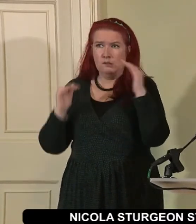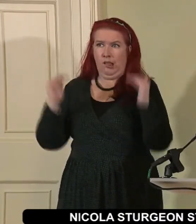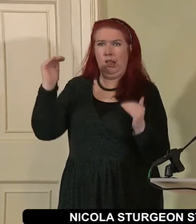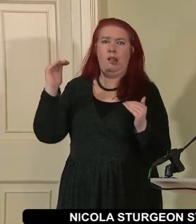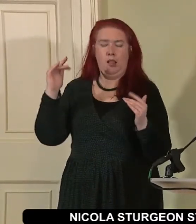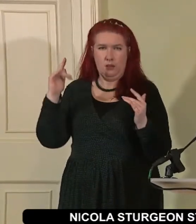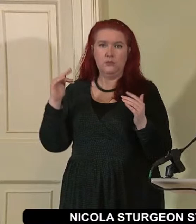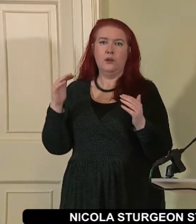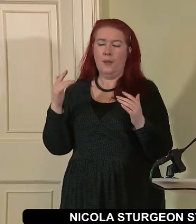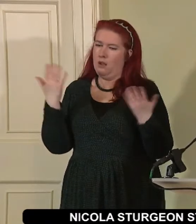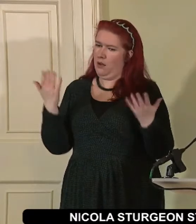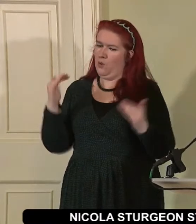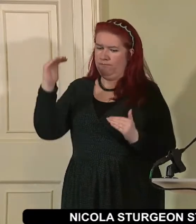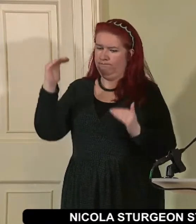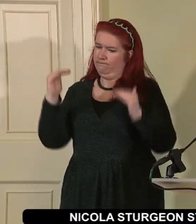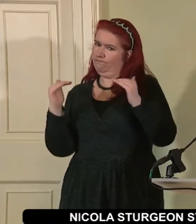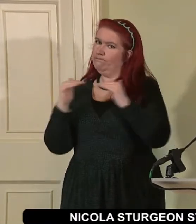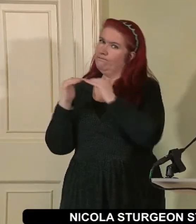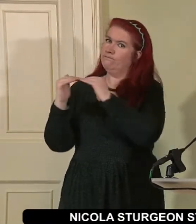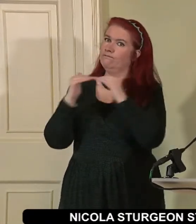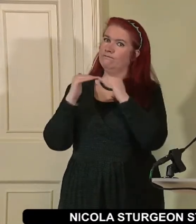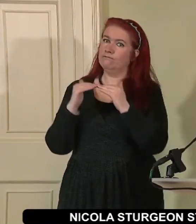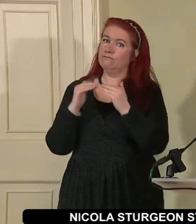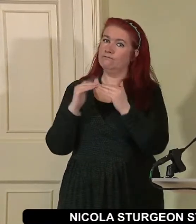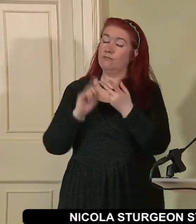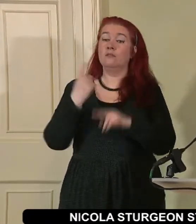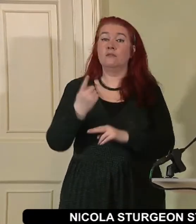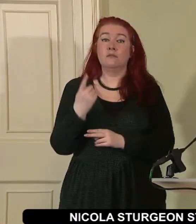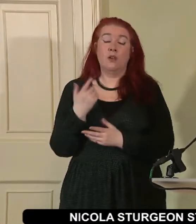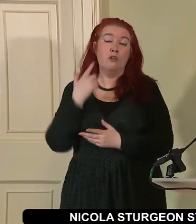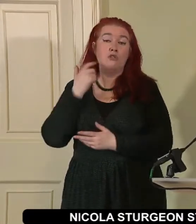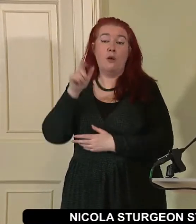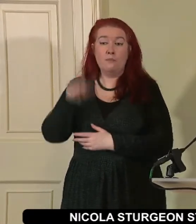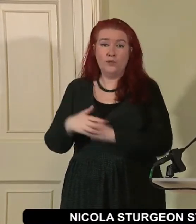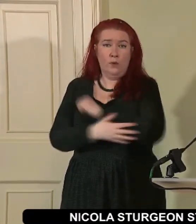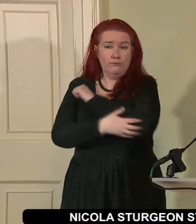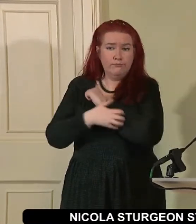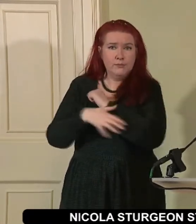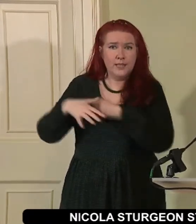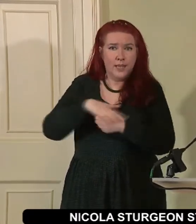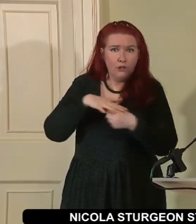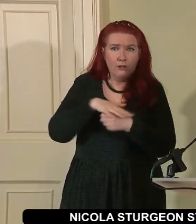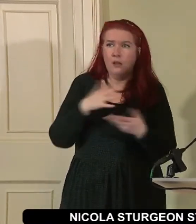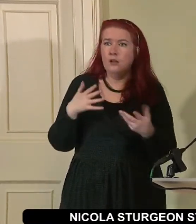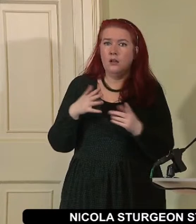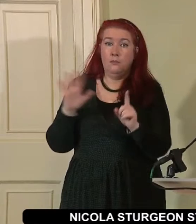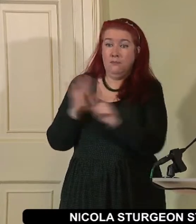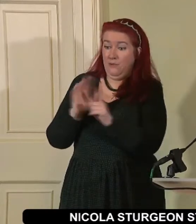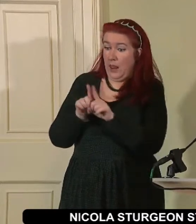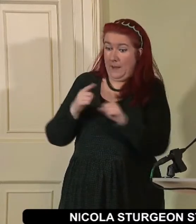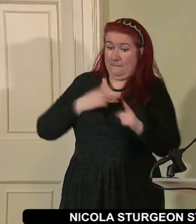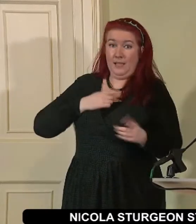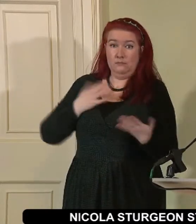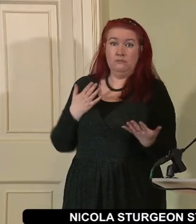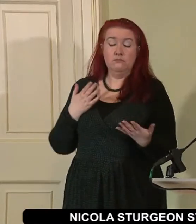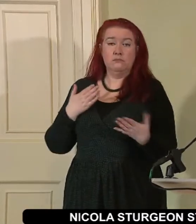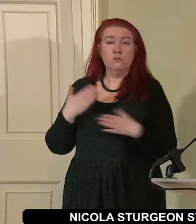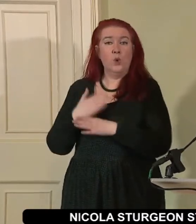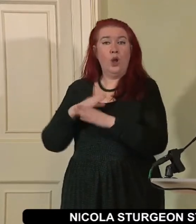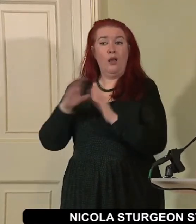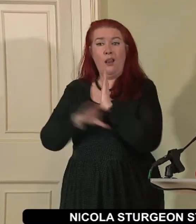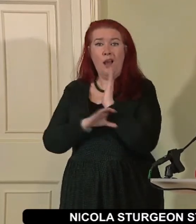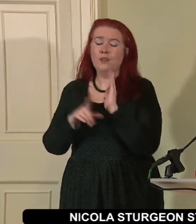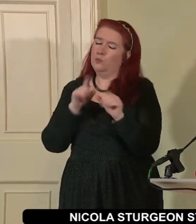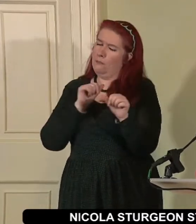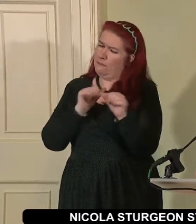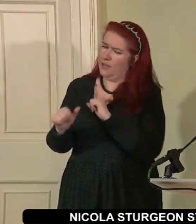much were on track to close that. If you're a young person from a deprived background or a background like the one I come from, you've got a better chance than you've ever